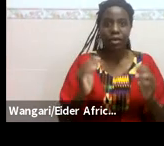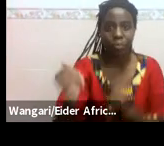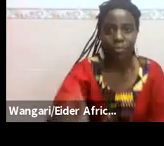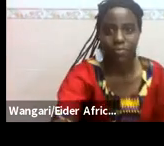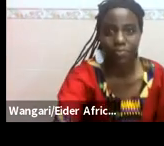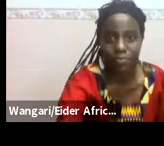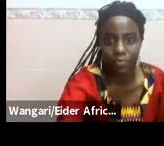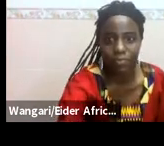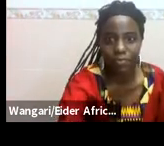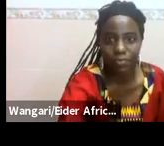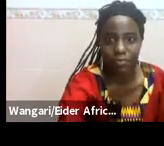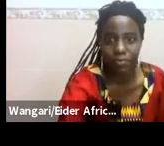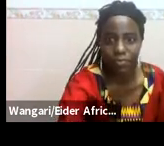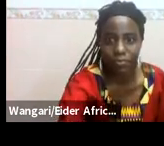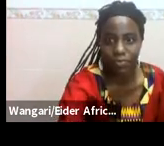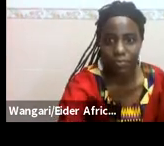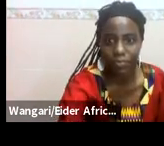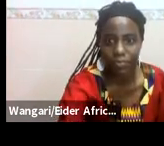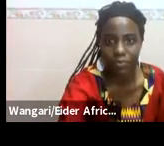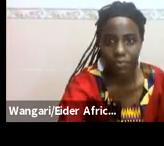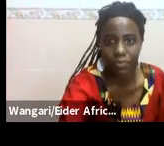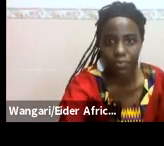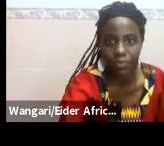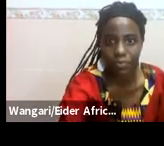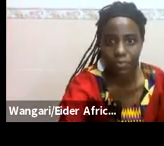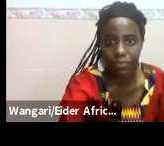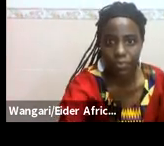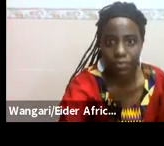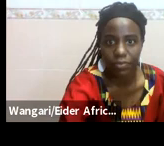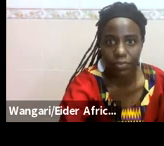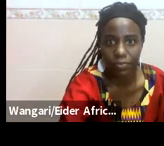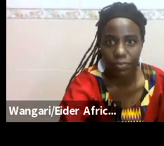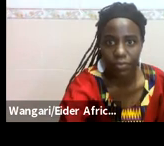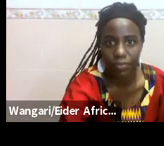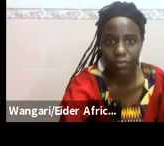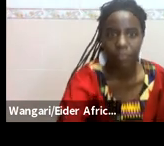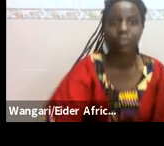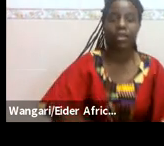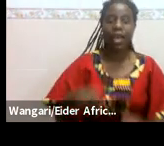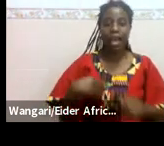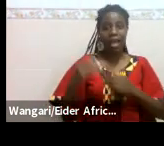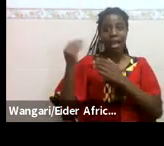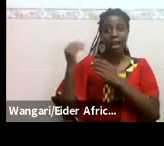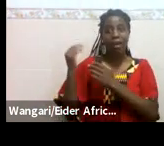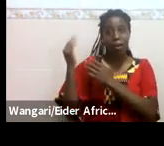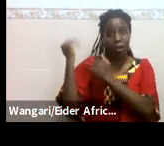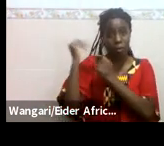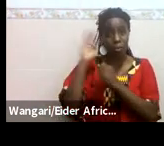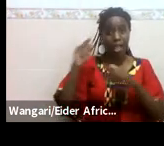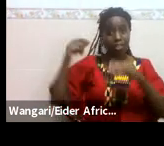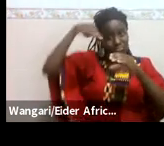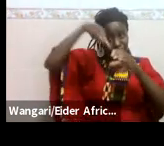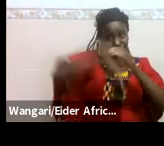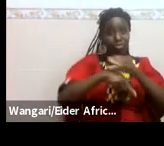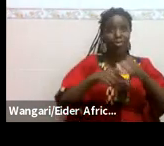The effective peer reviewer is definitely something that we would like to dive in even more in future